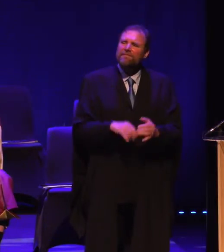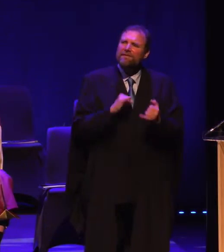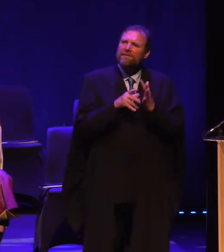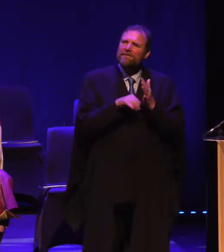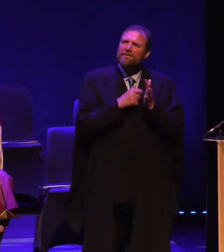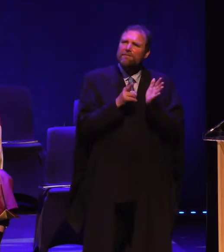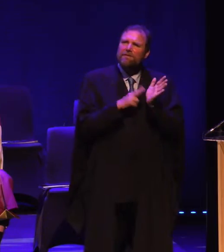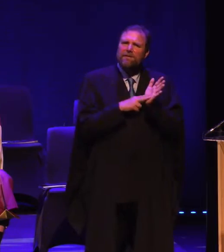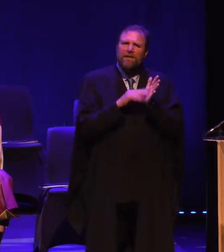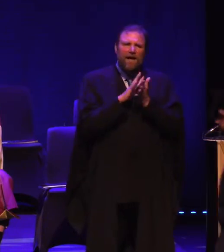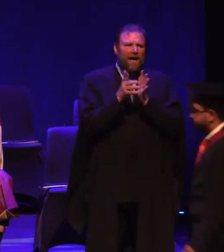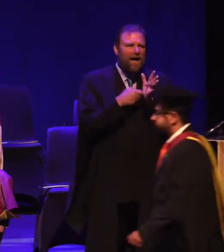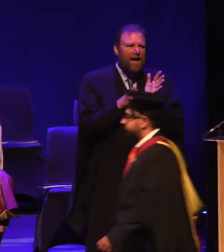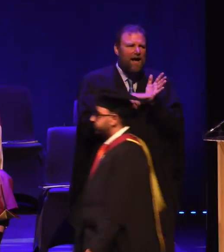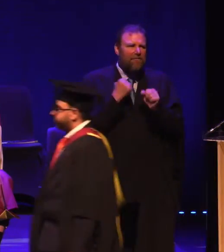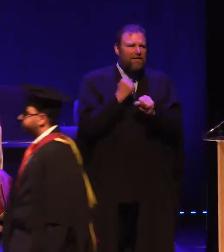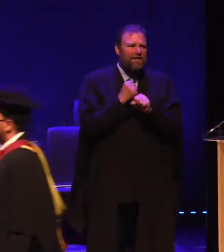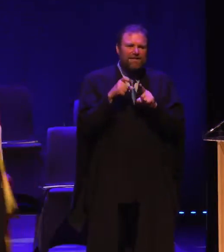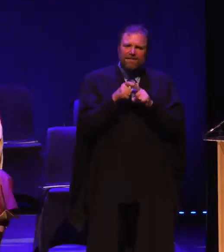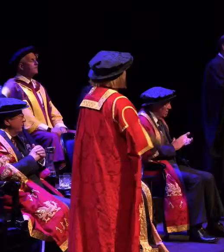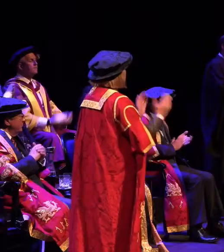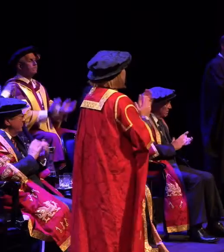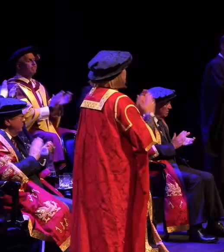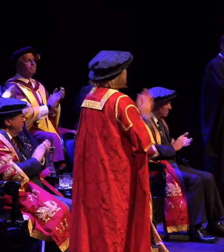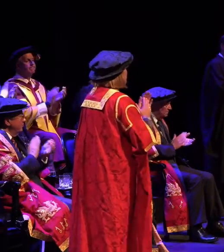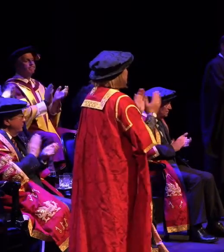Sivasan Karan Dana Sakaran.